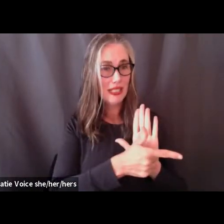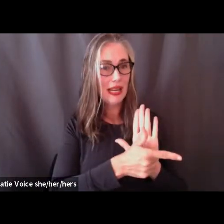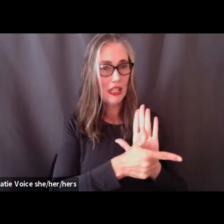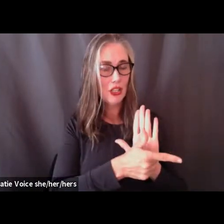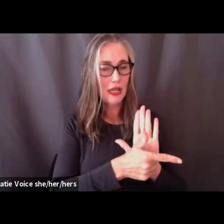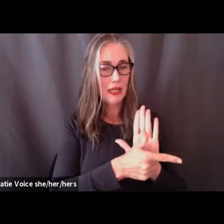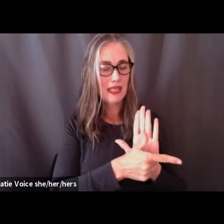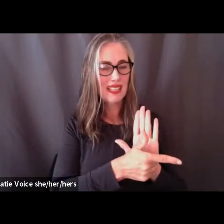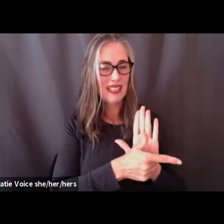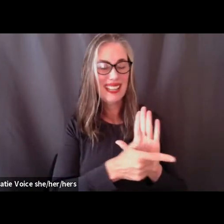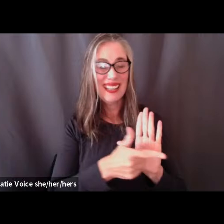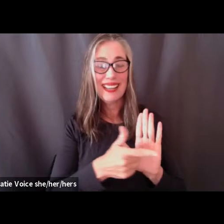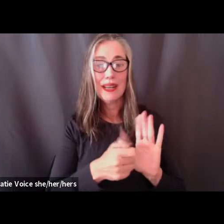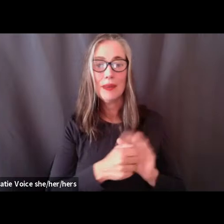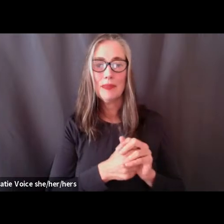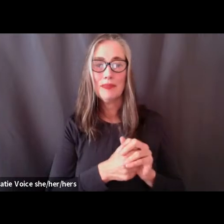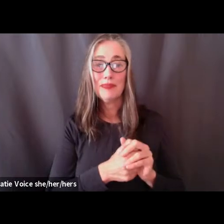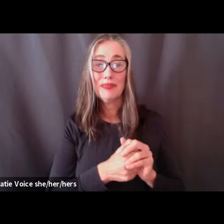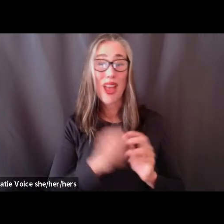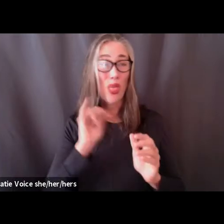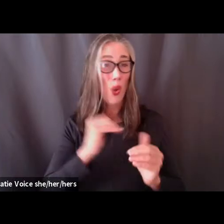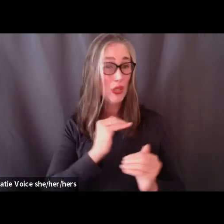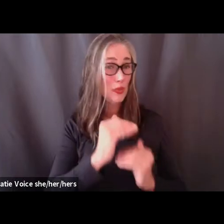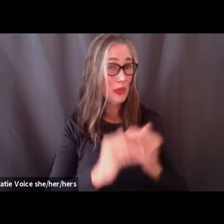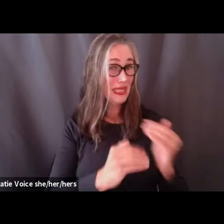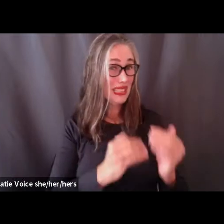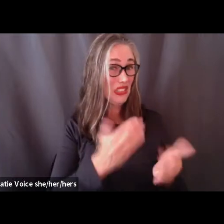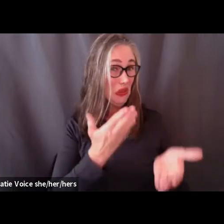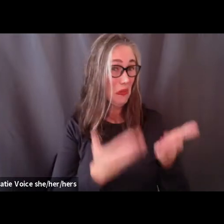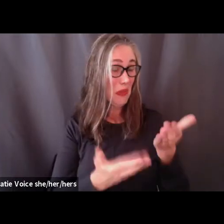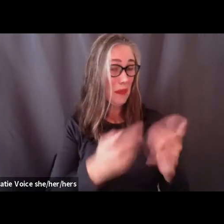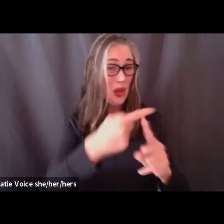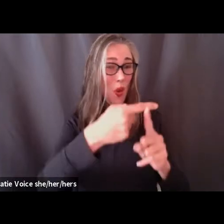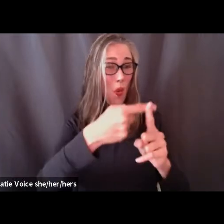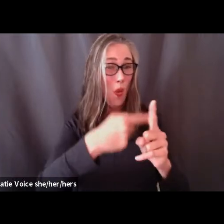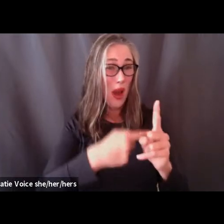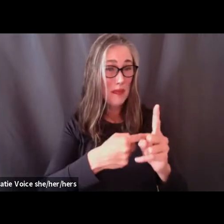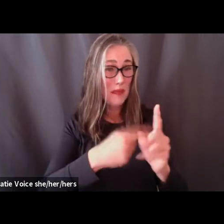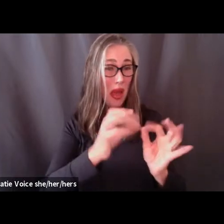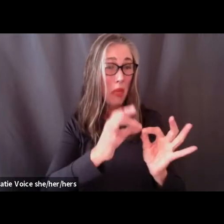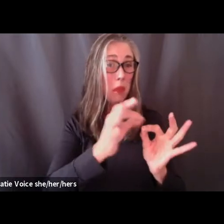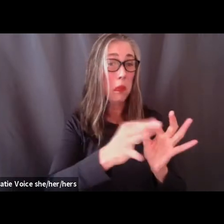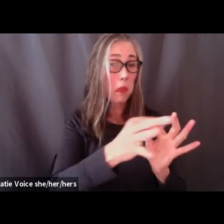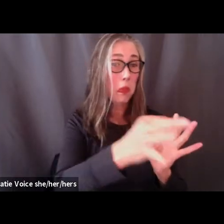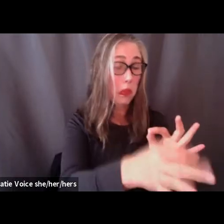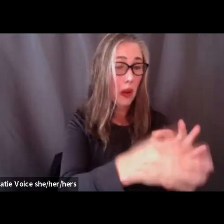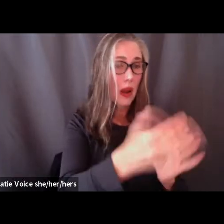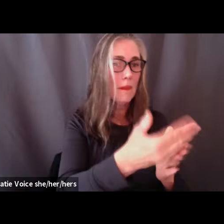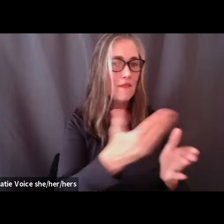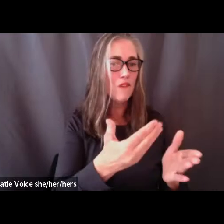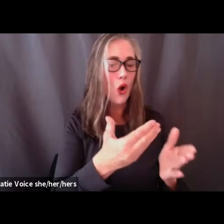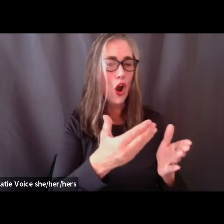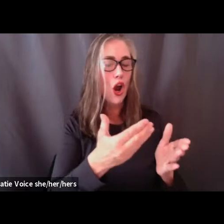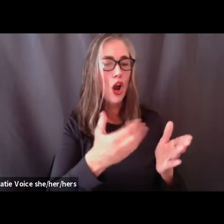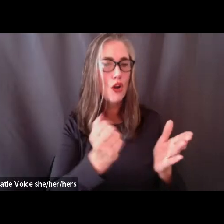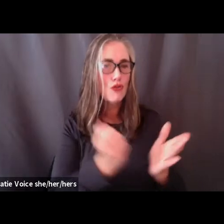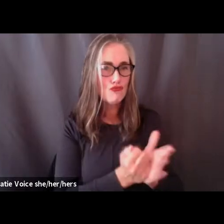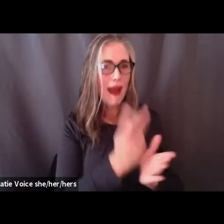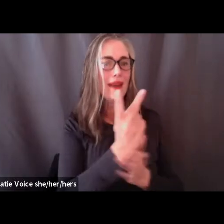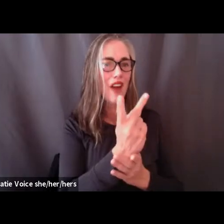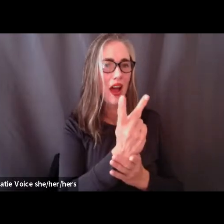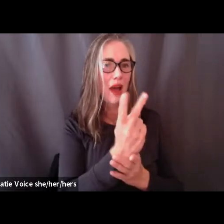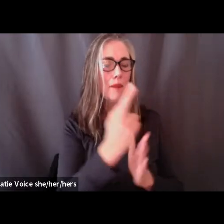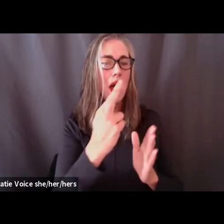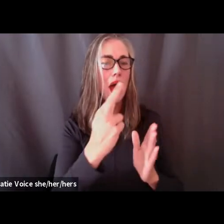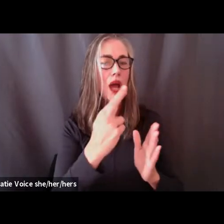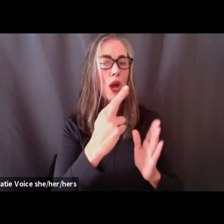months-long delay in having those procedures ratified by the Rules Committee, we took immediate action to refer them